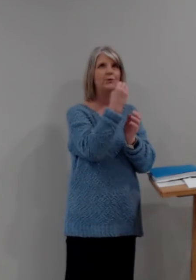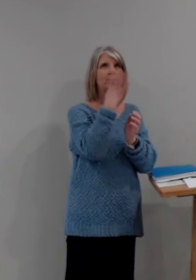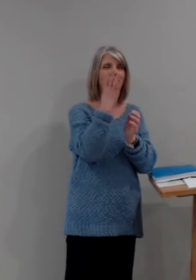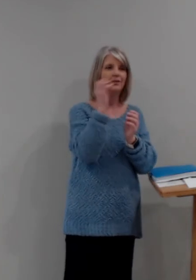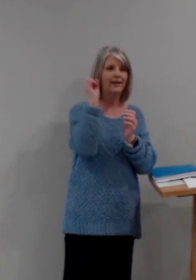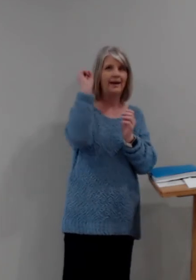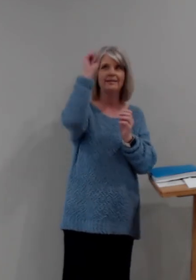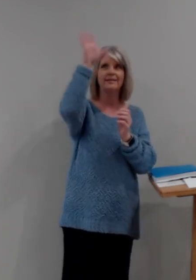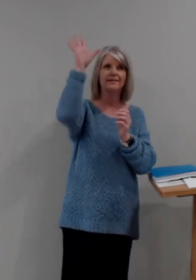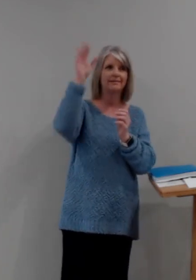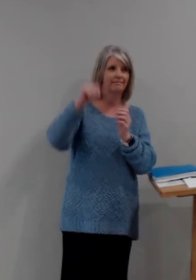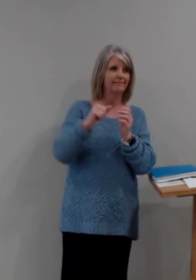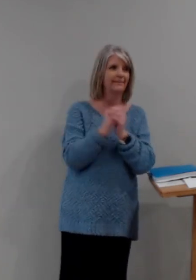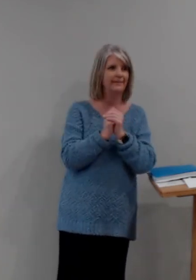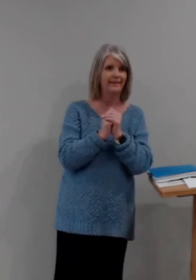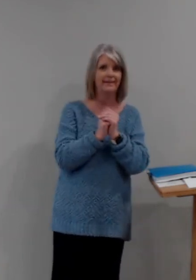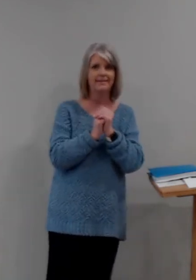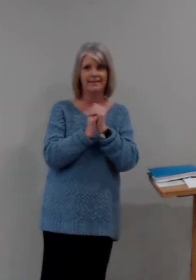Beautiful lights. Yes.